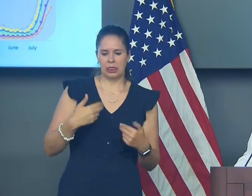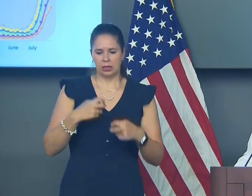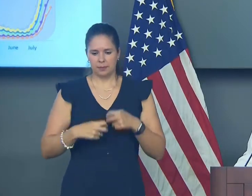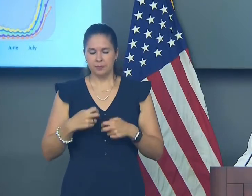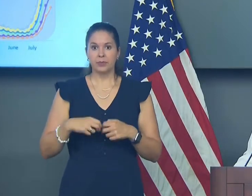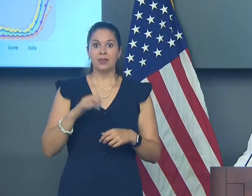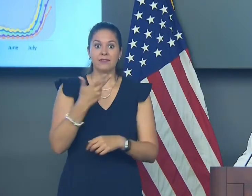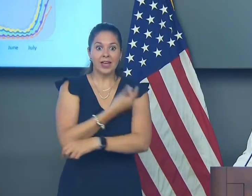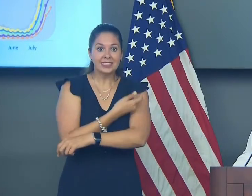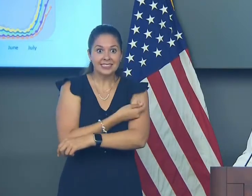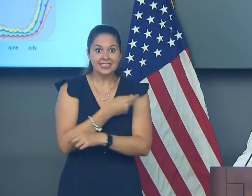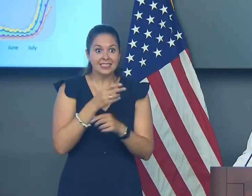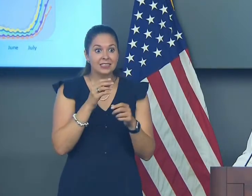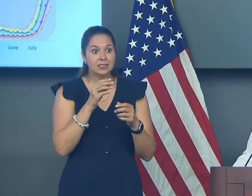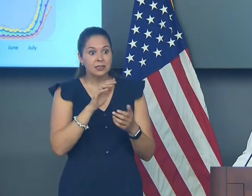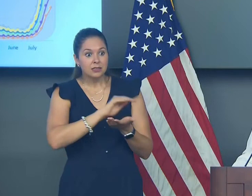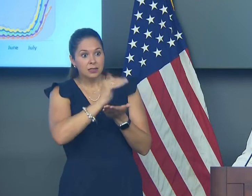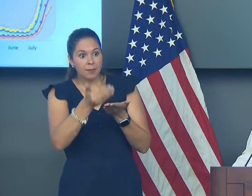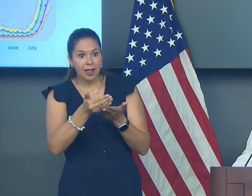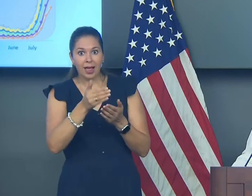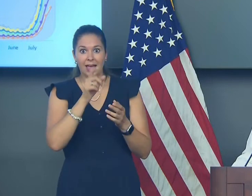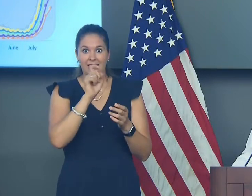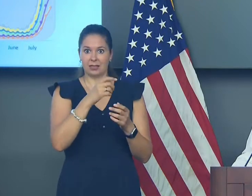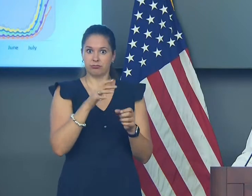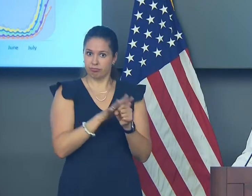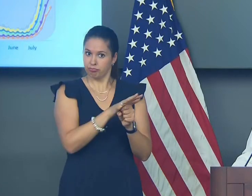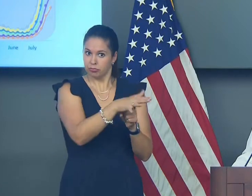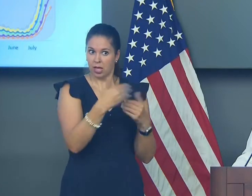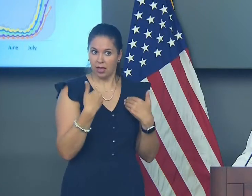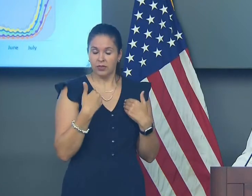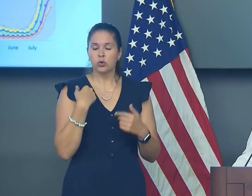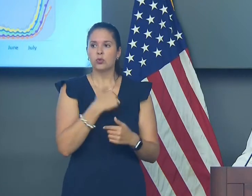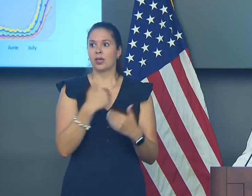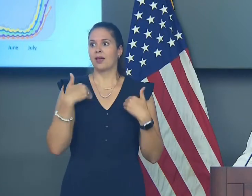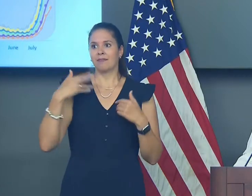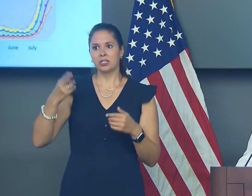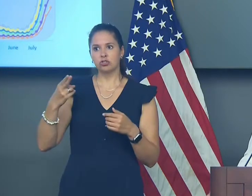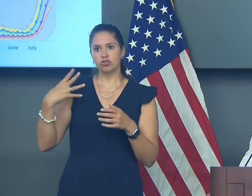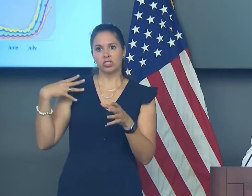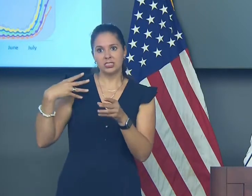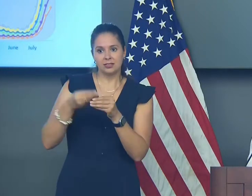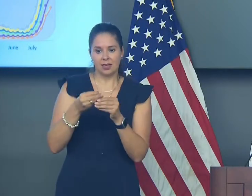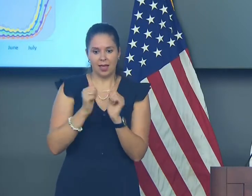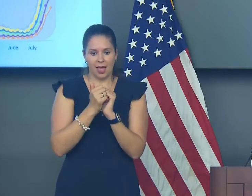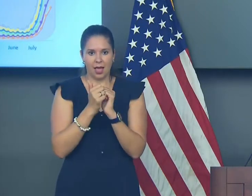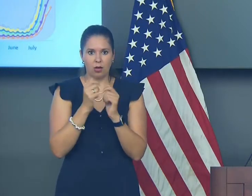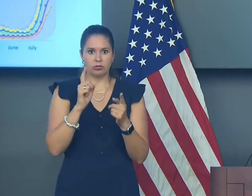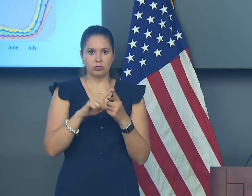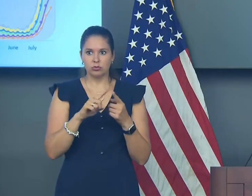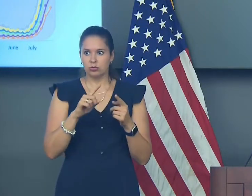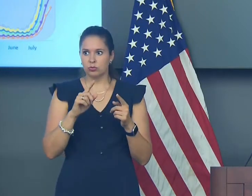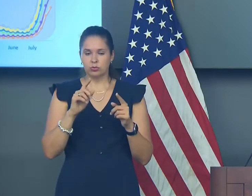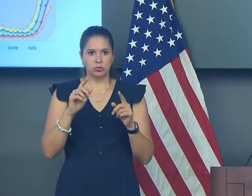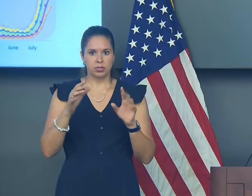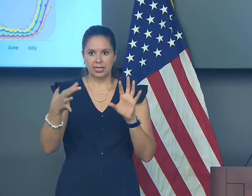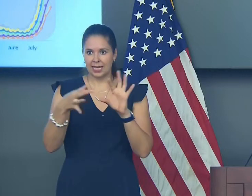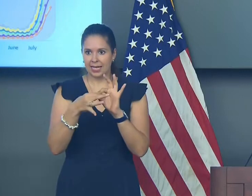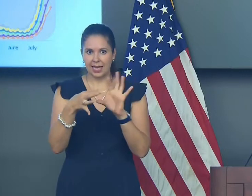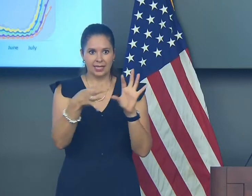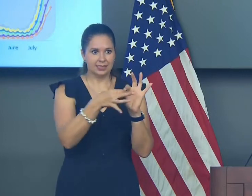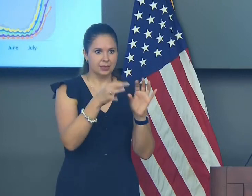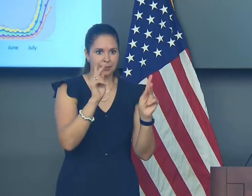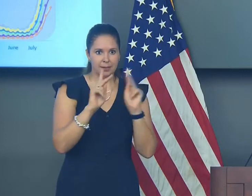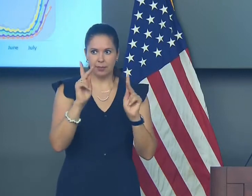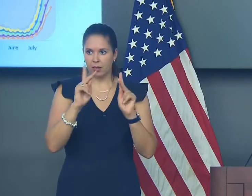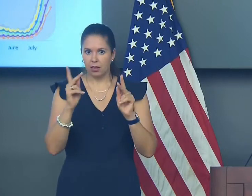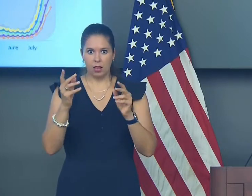sufficient to do that. We now have a lot of history in terms of how to get people connected